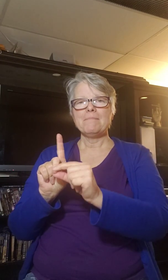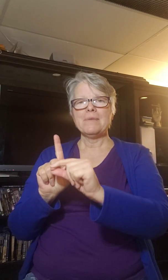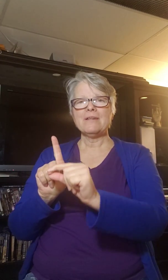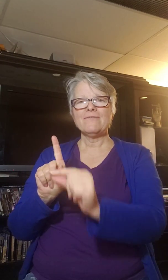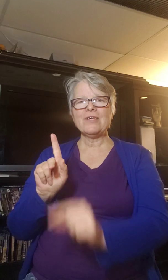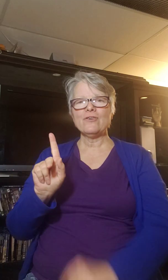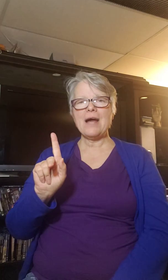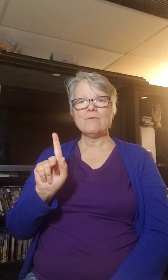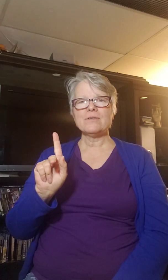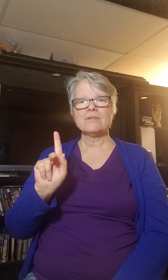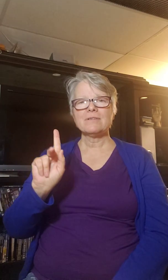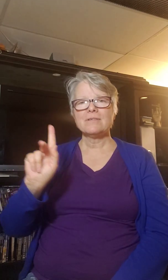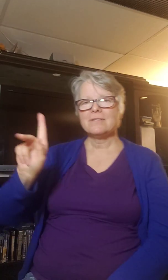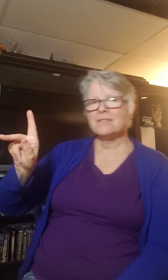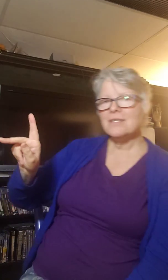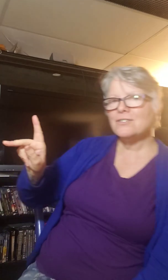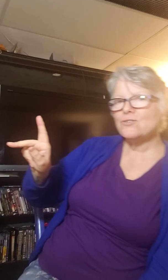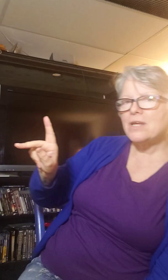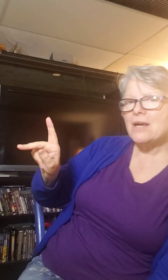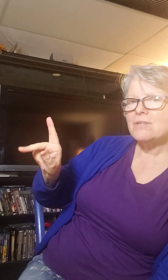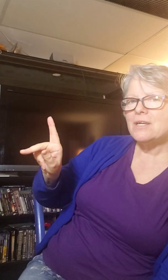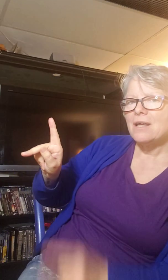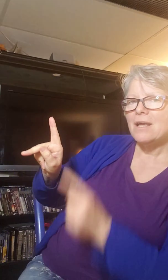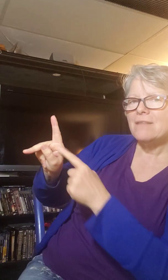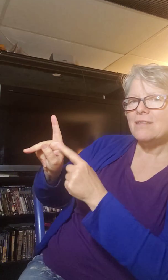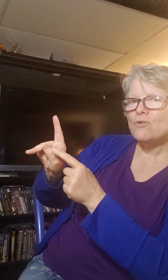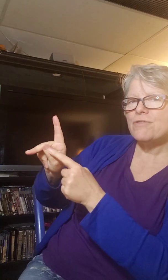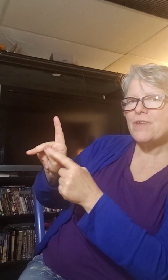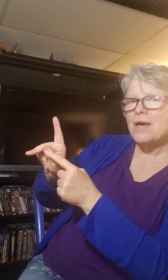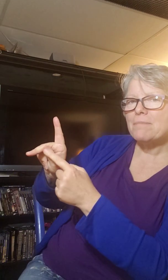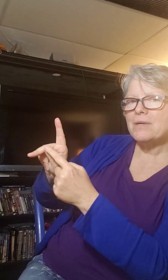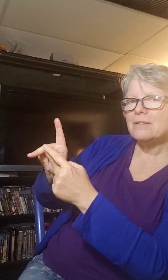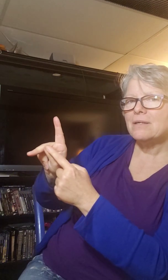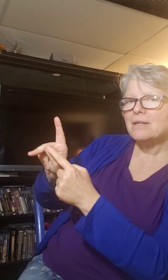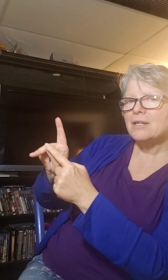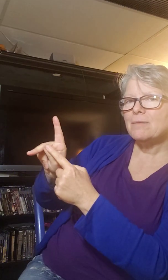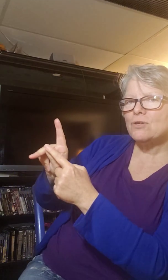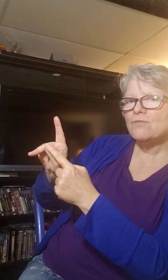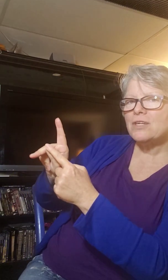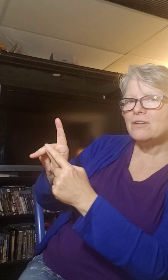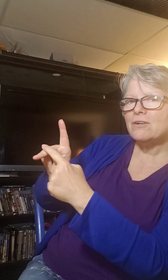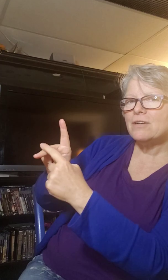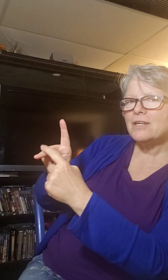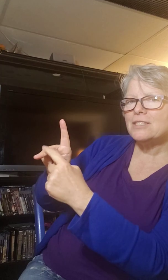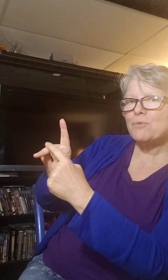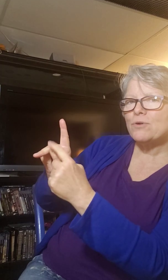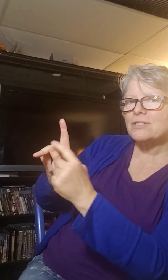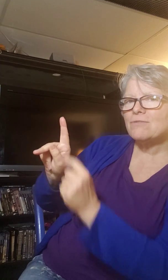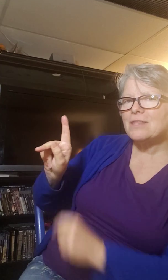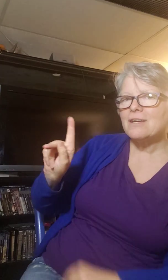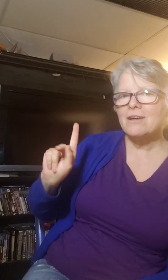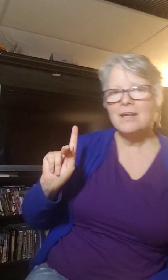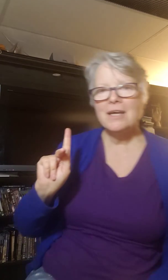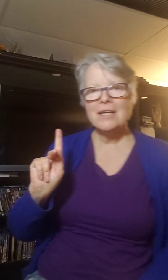Middle finger out. See this? Straight out. Then your thumb comes over here and supports right there.